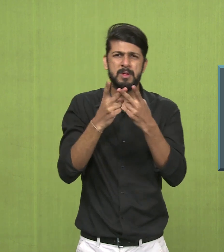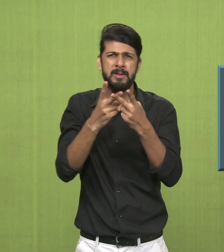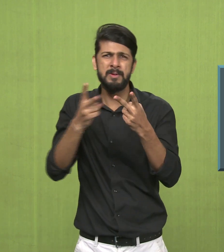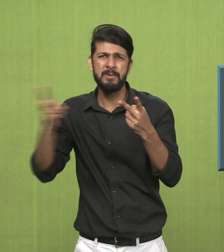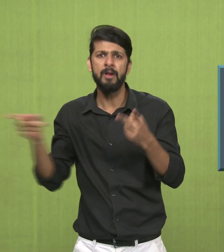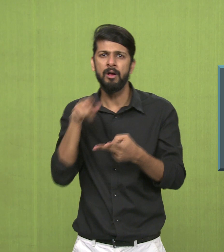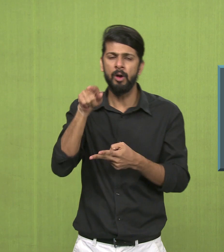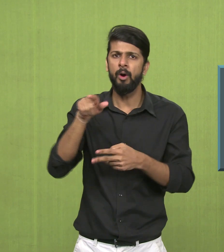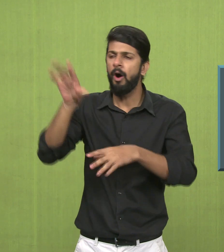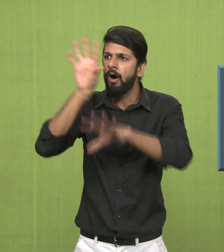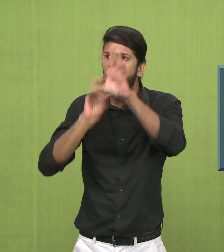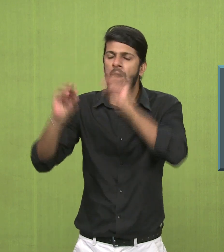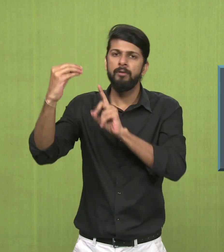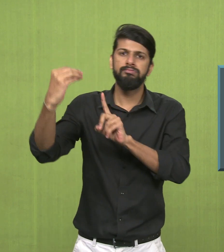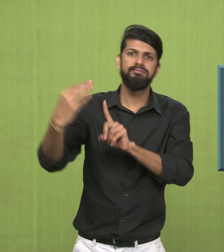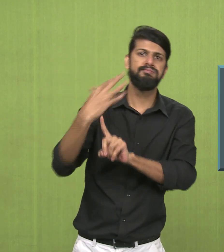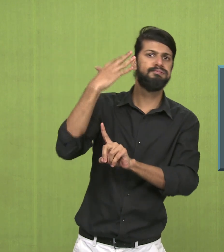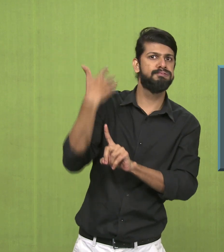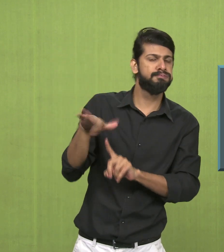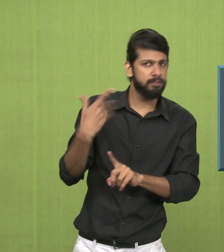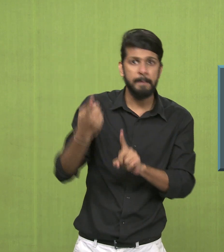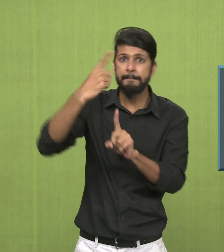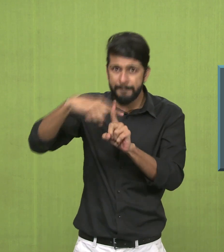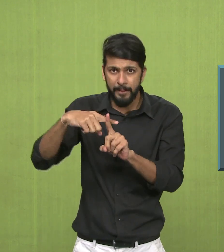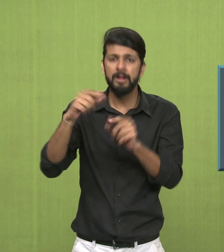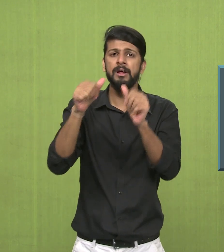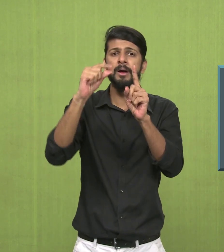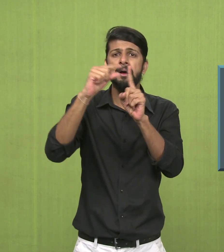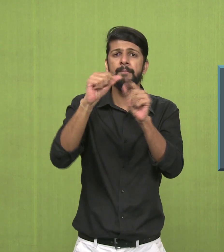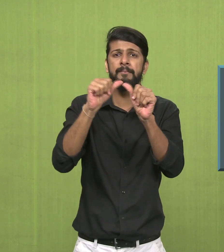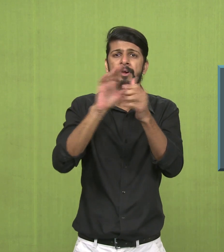miniatures and the Pahari miniatures.